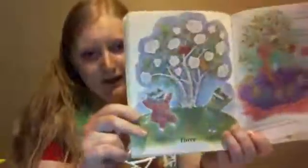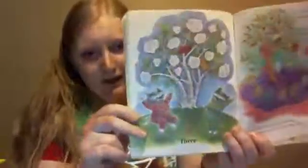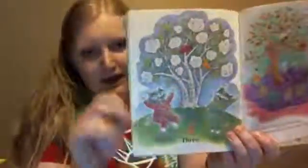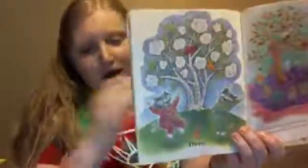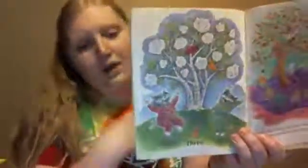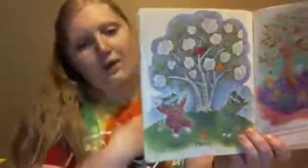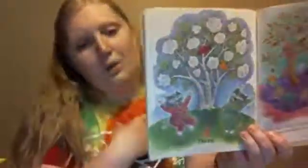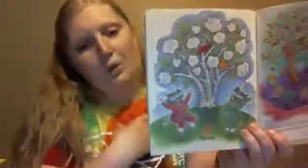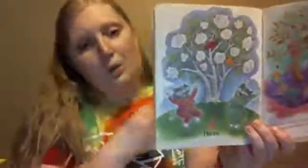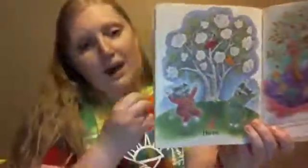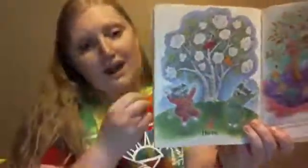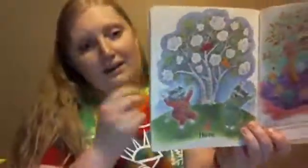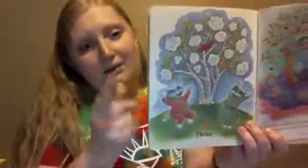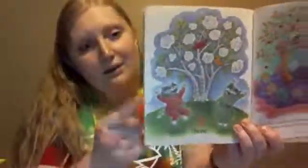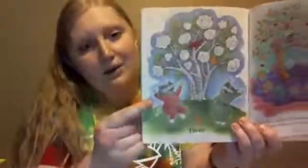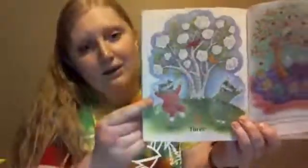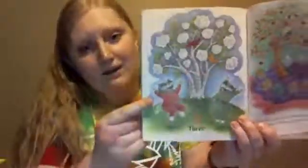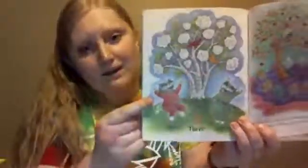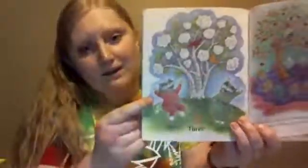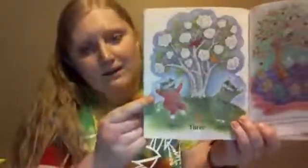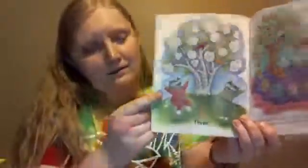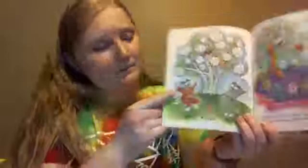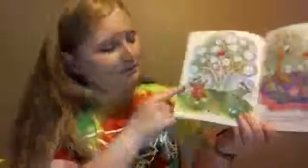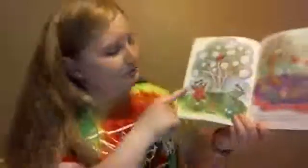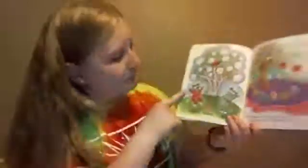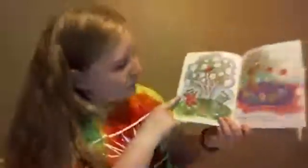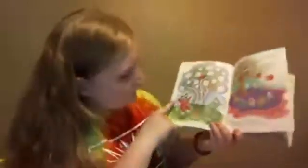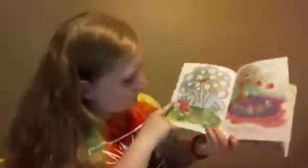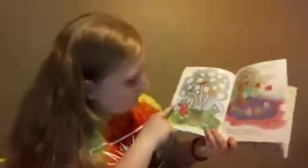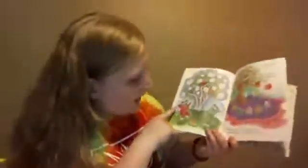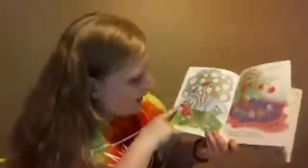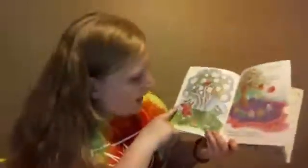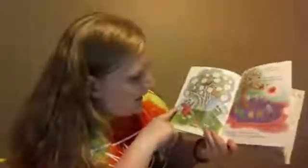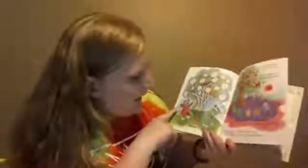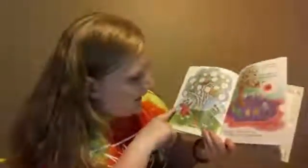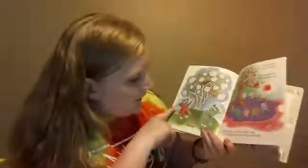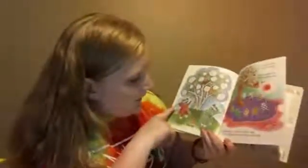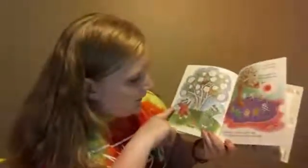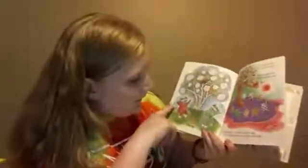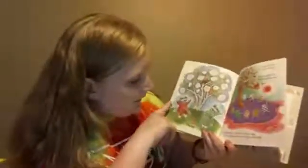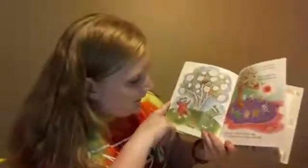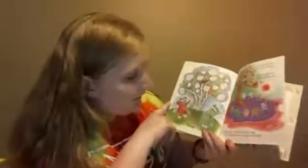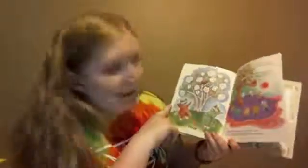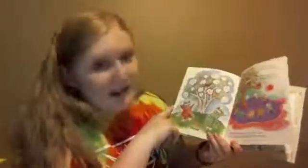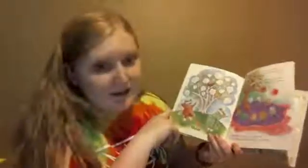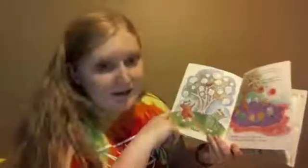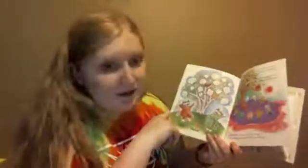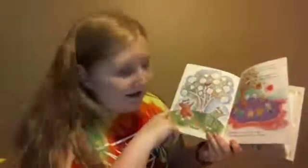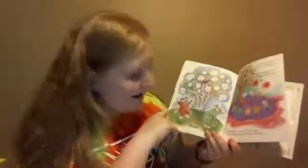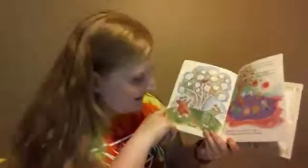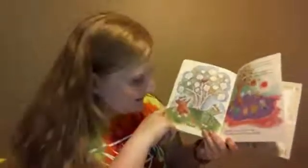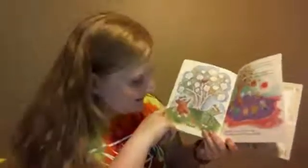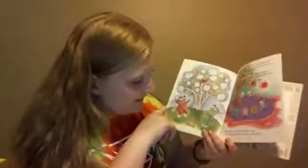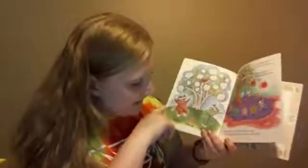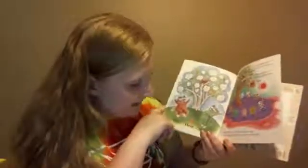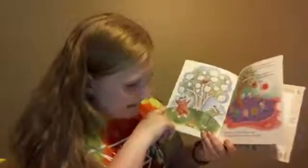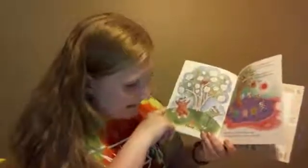Look at all the white roses. And then a world of Easter eggs